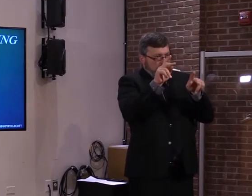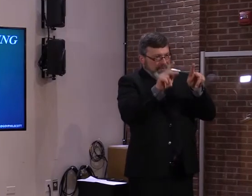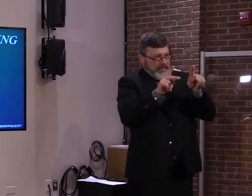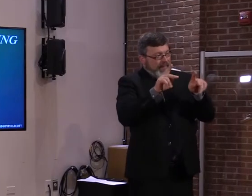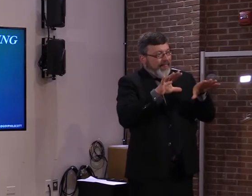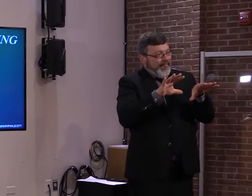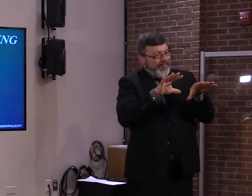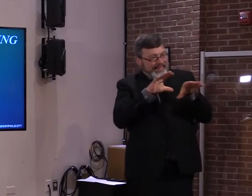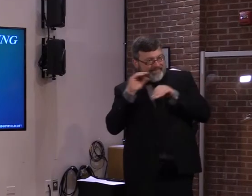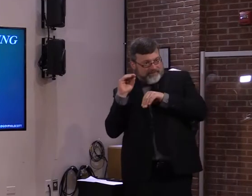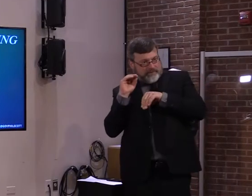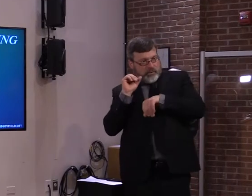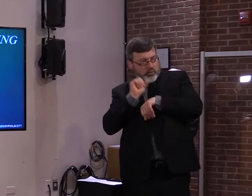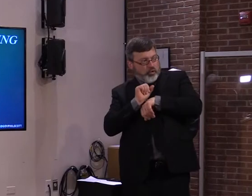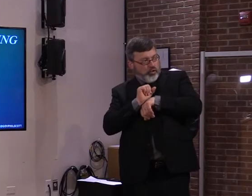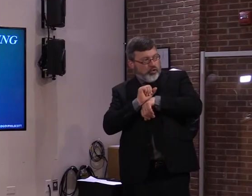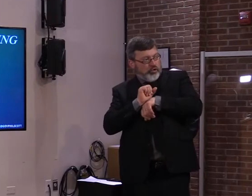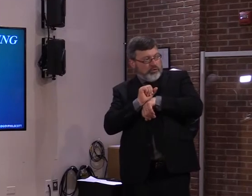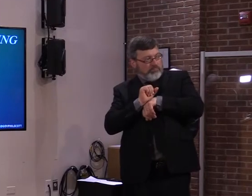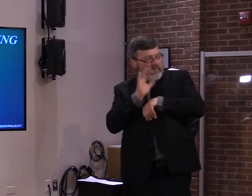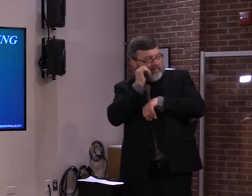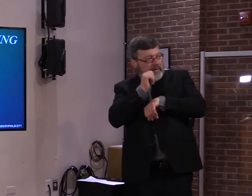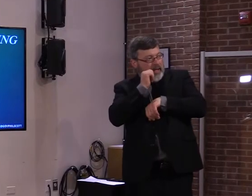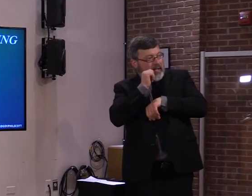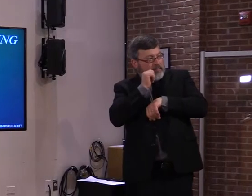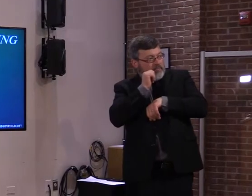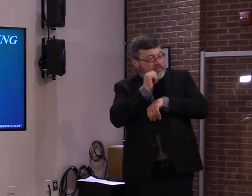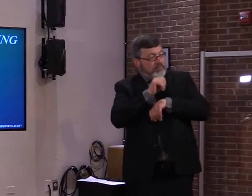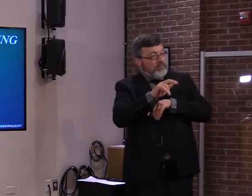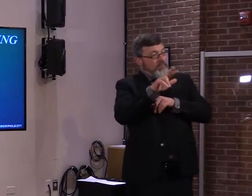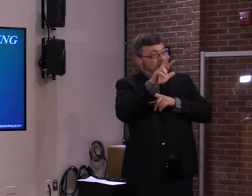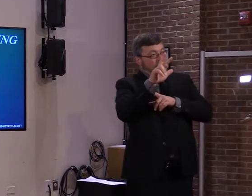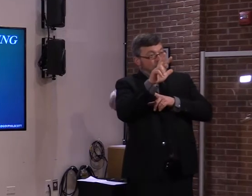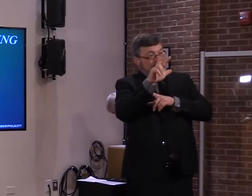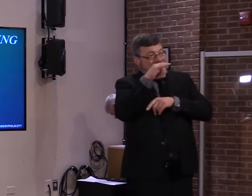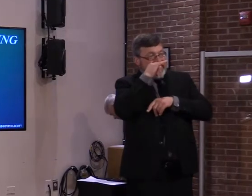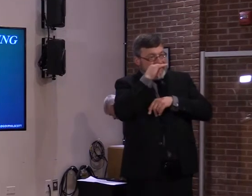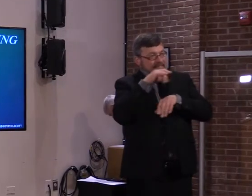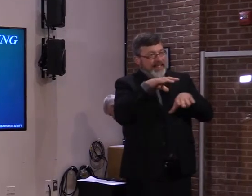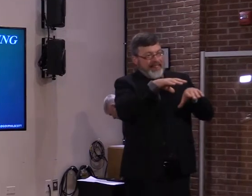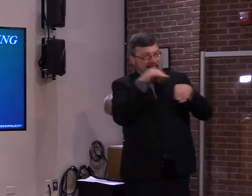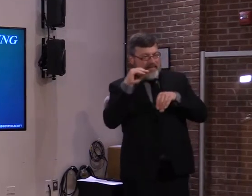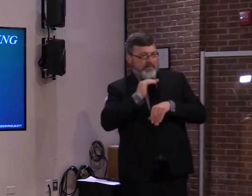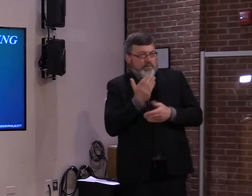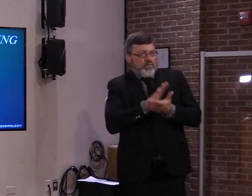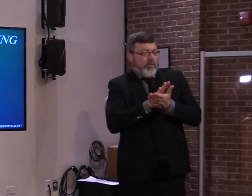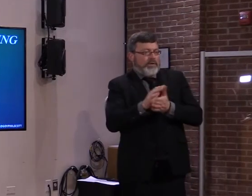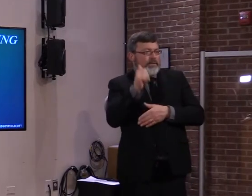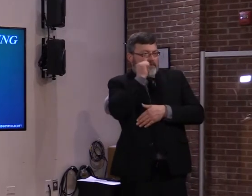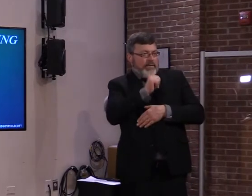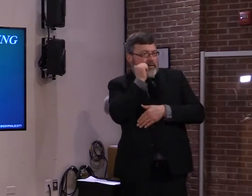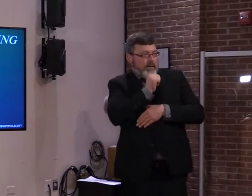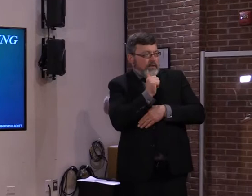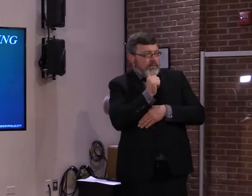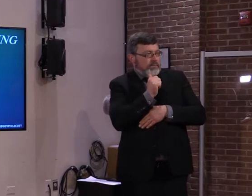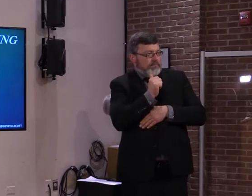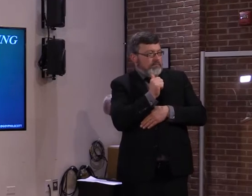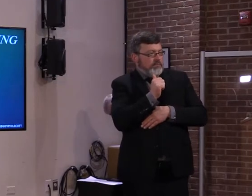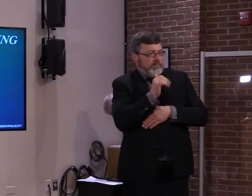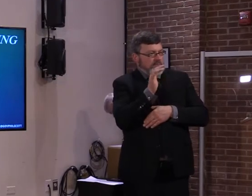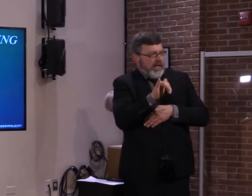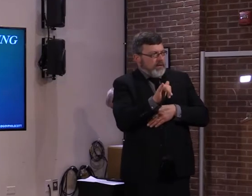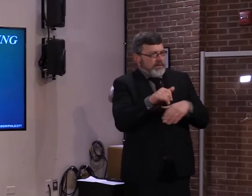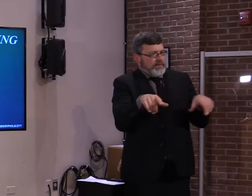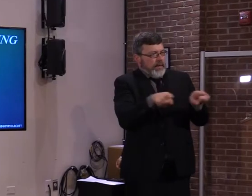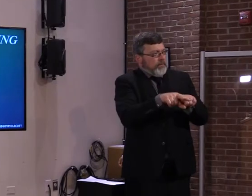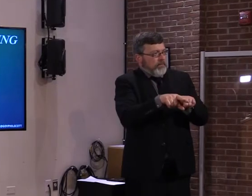Three fewer kids in our school every single day. So that's still there, and it's actually gotten worse,